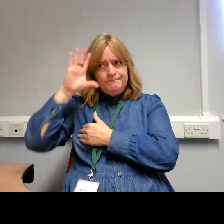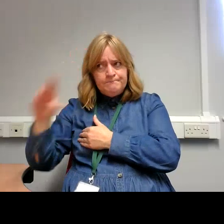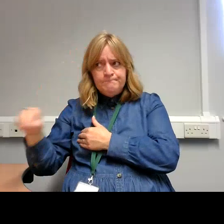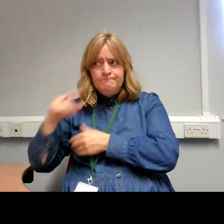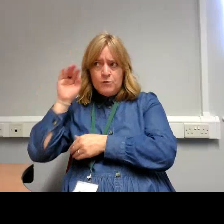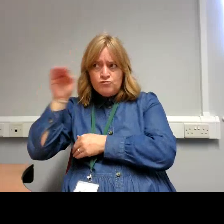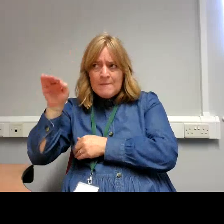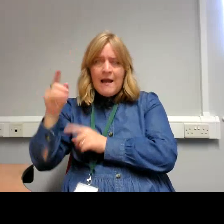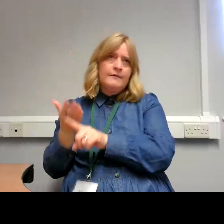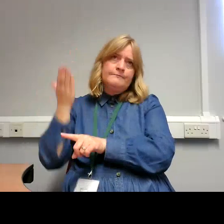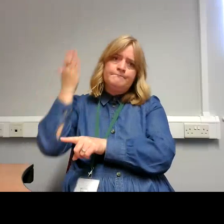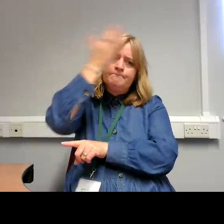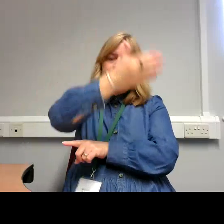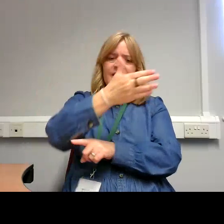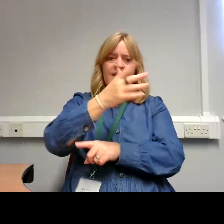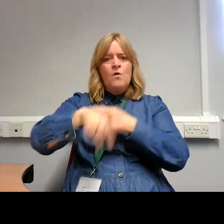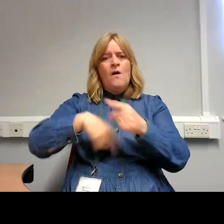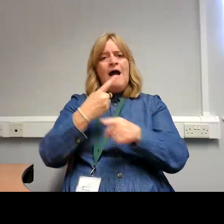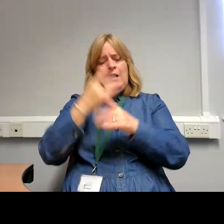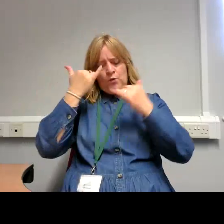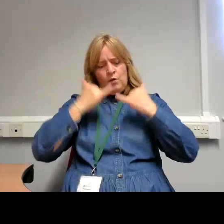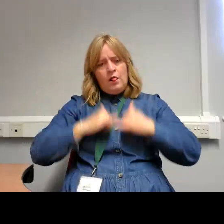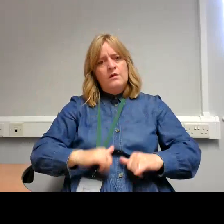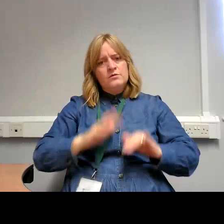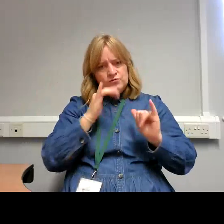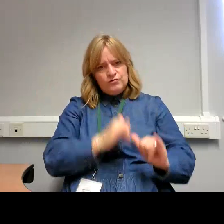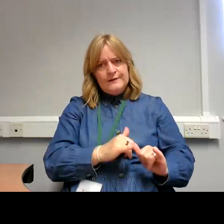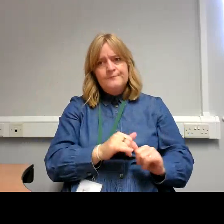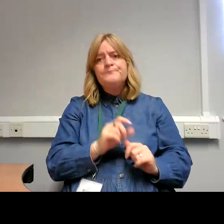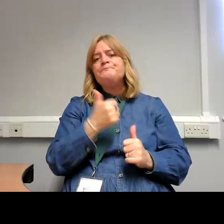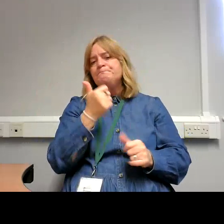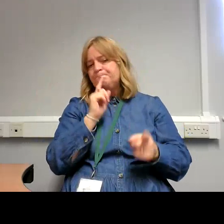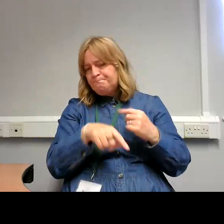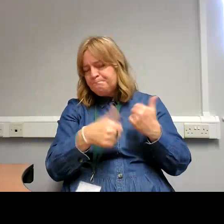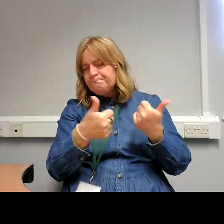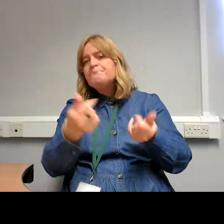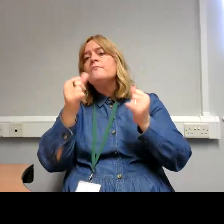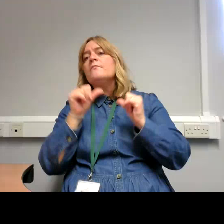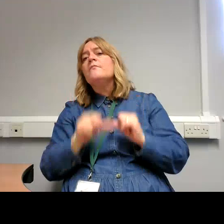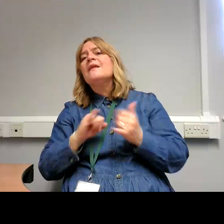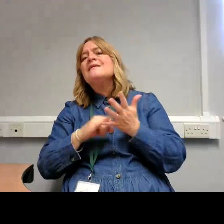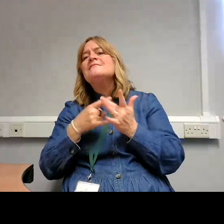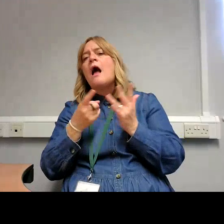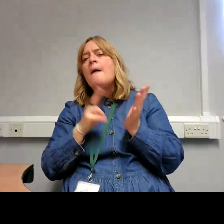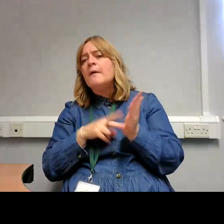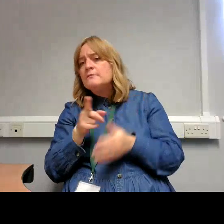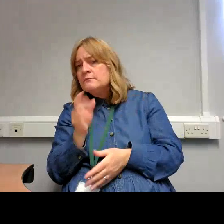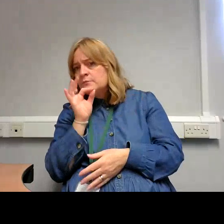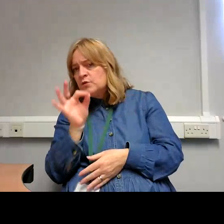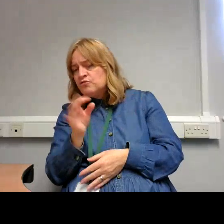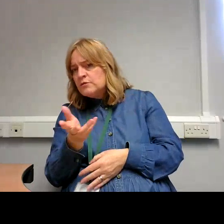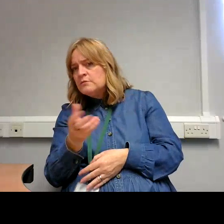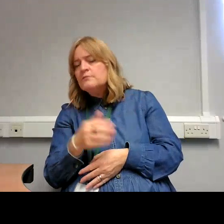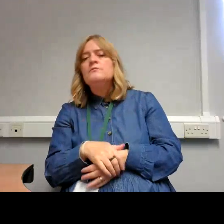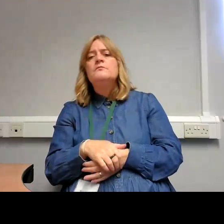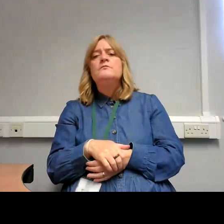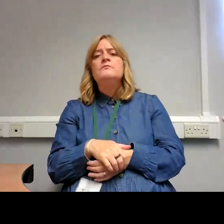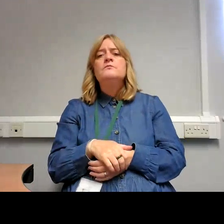Okay, and we have another one from Simon. Should all pharmacy staff be trained on the